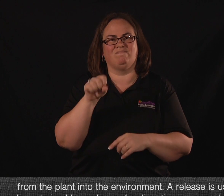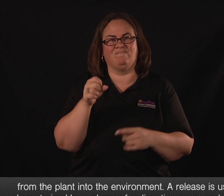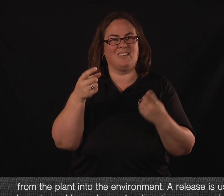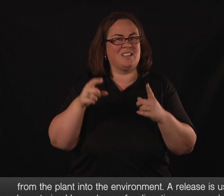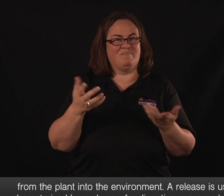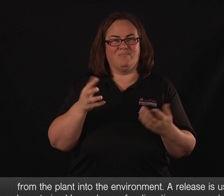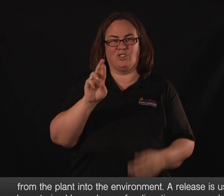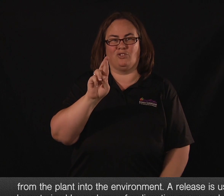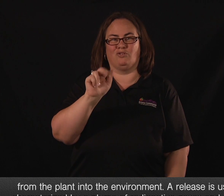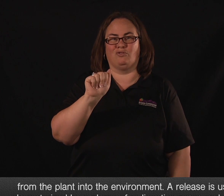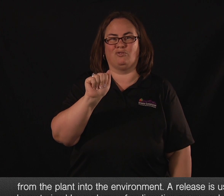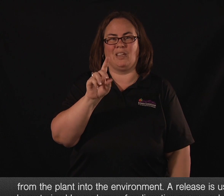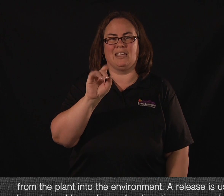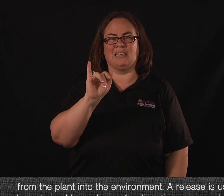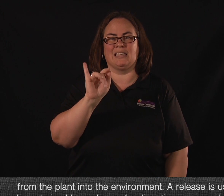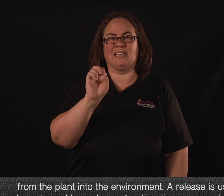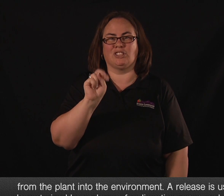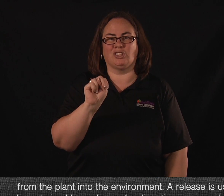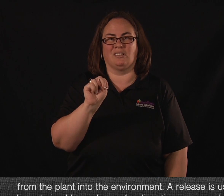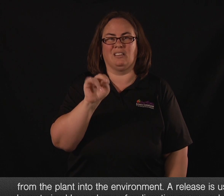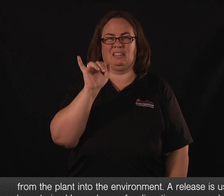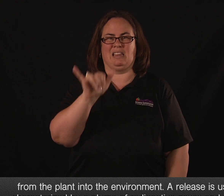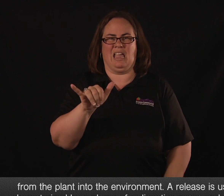from the plant into the environment.